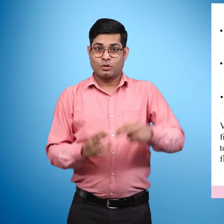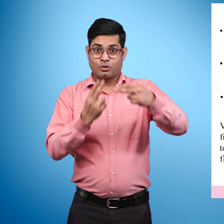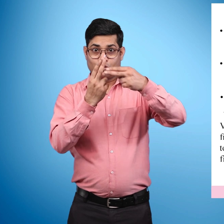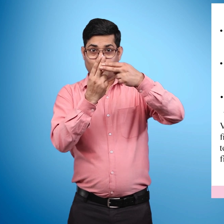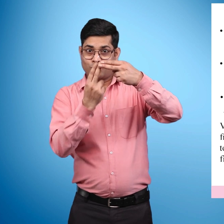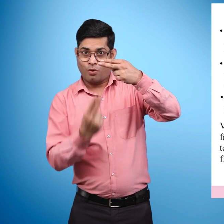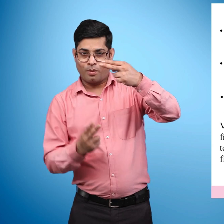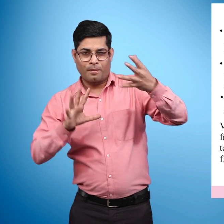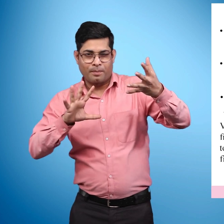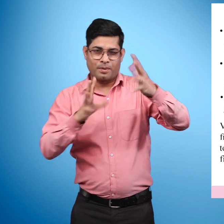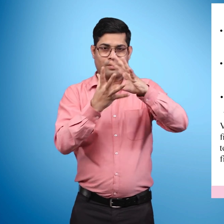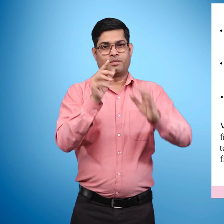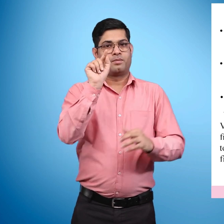47. Now the second part of the story.